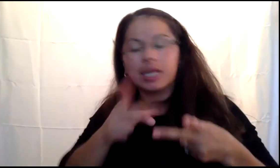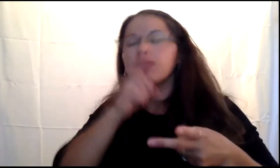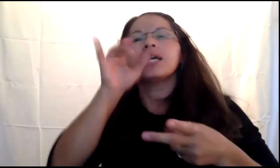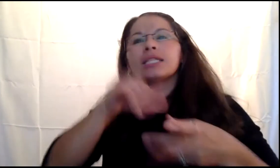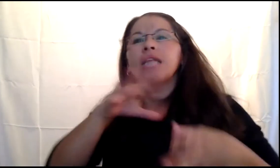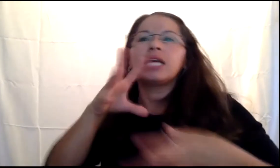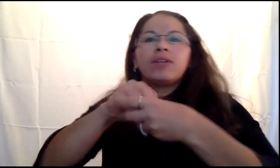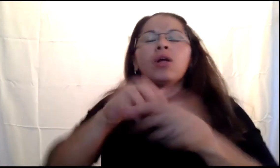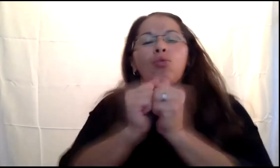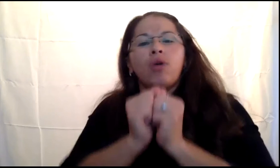ways.